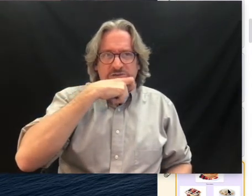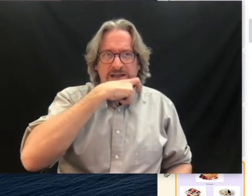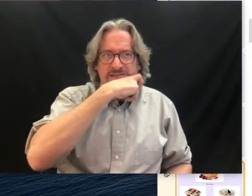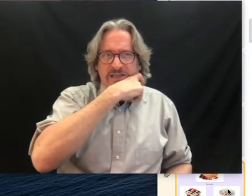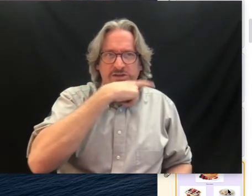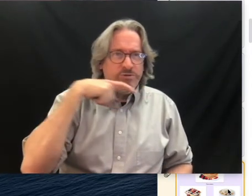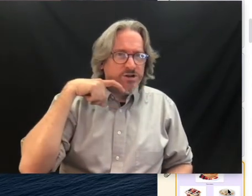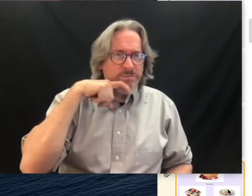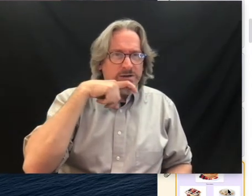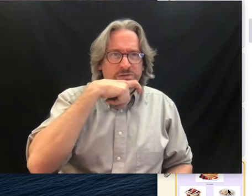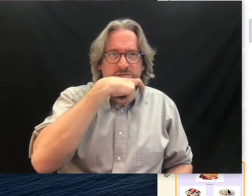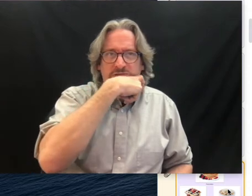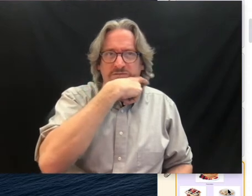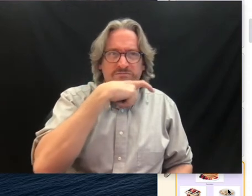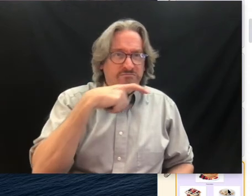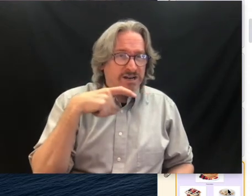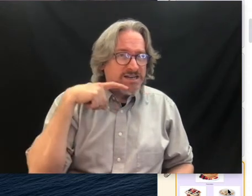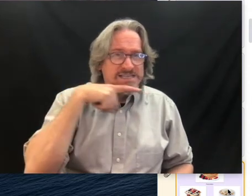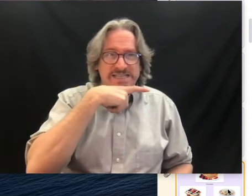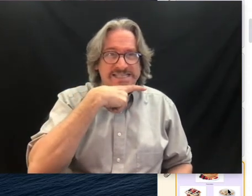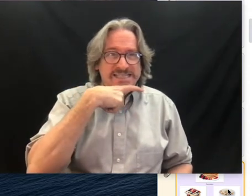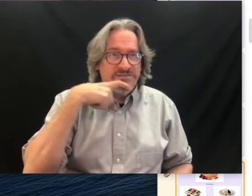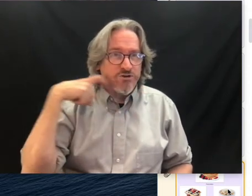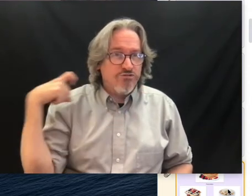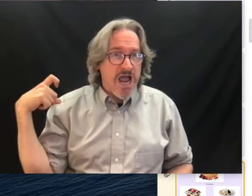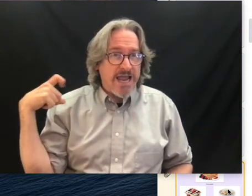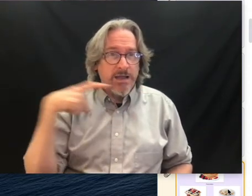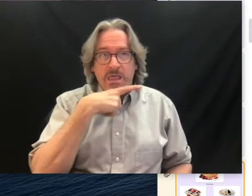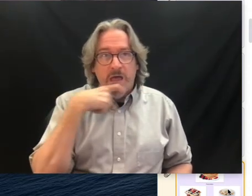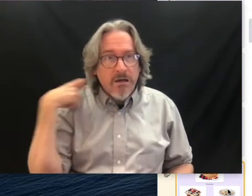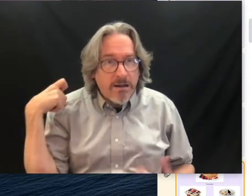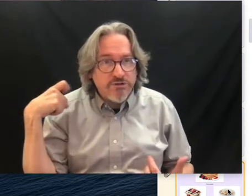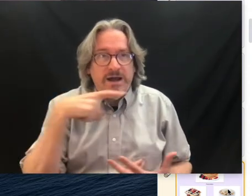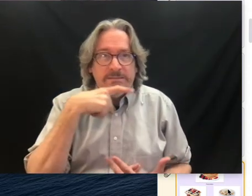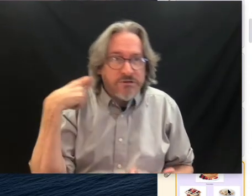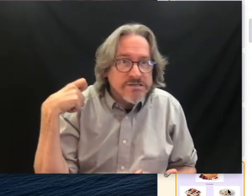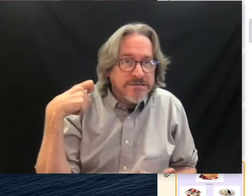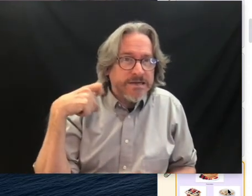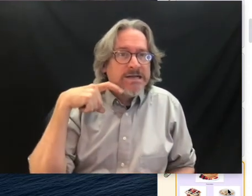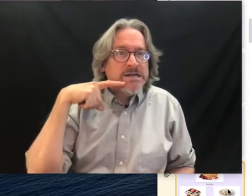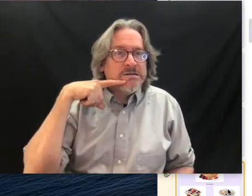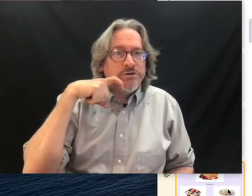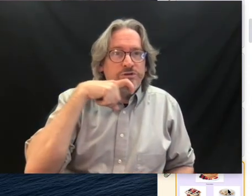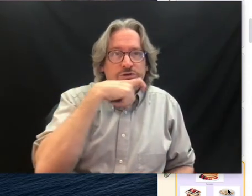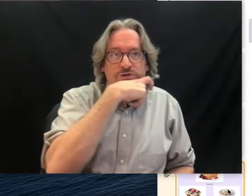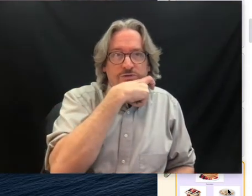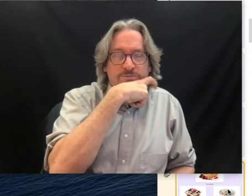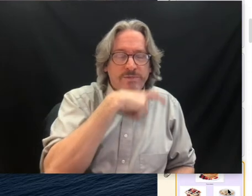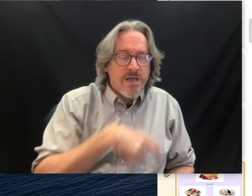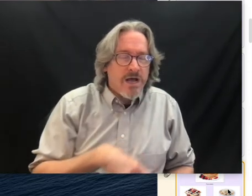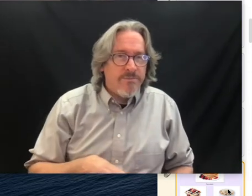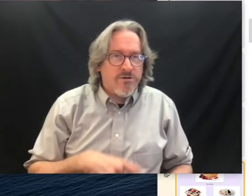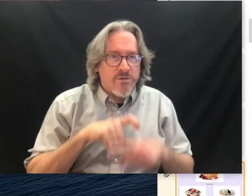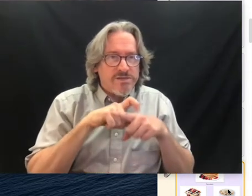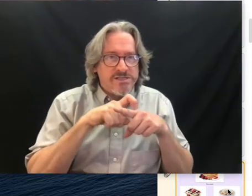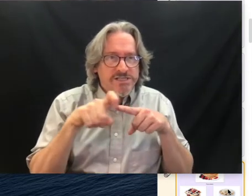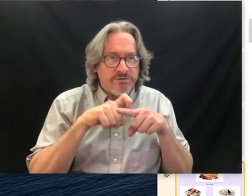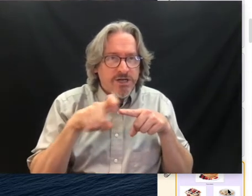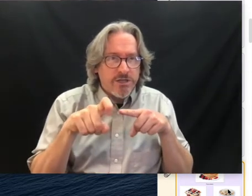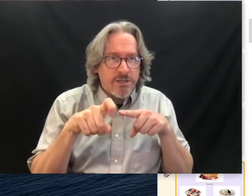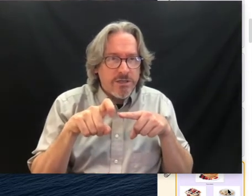a dry thing you put in your mouth, right? So this is the sign for dry. I'm dry. I'm thirsty, right? There are other